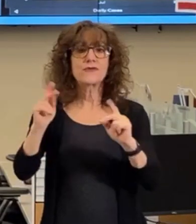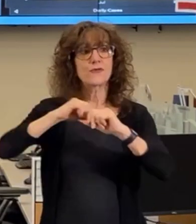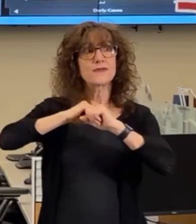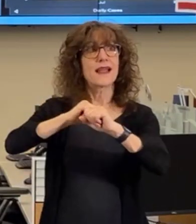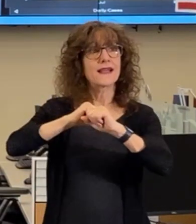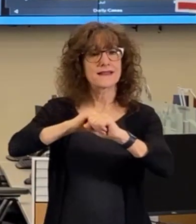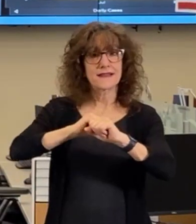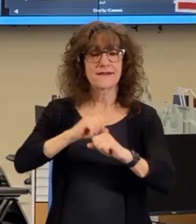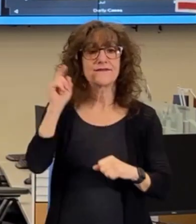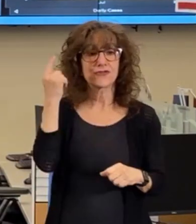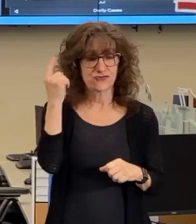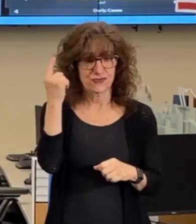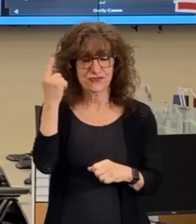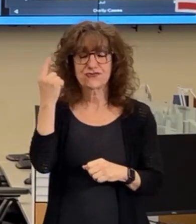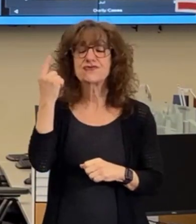protected from